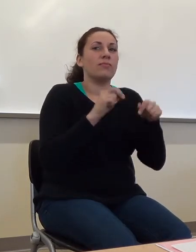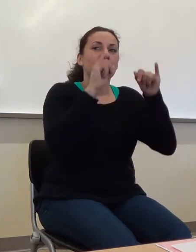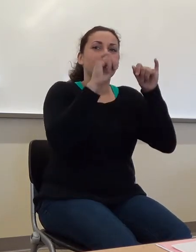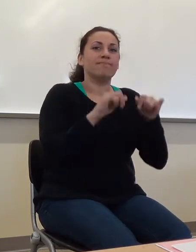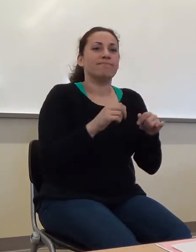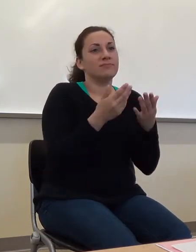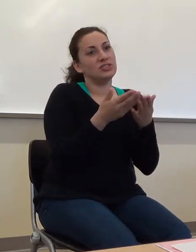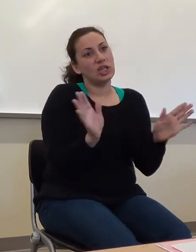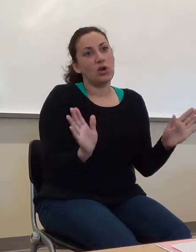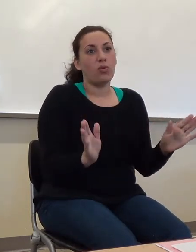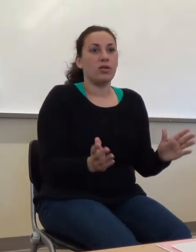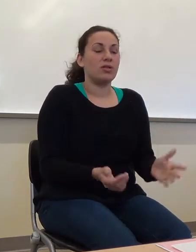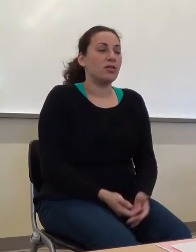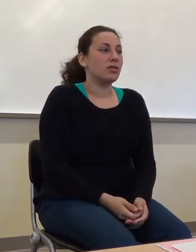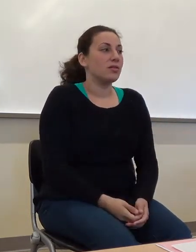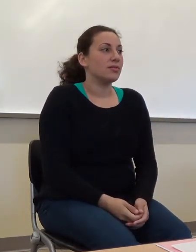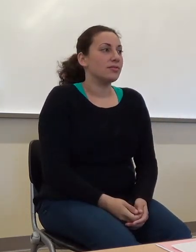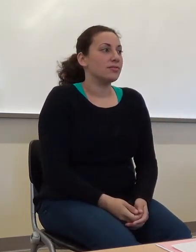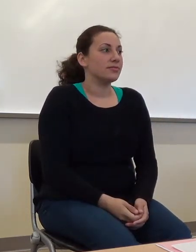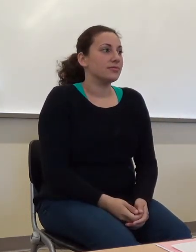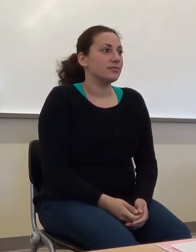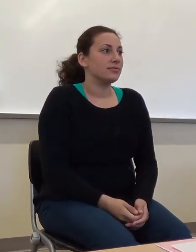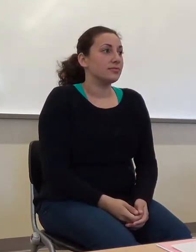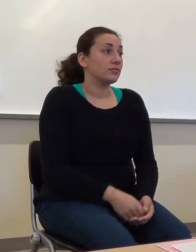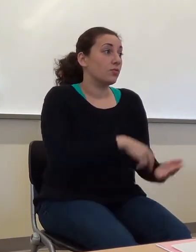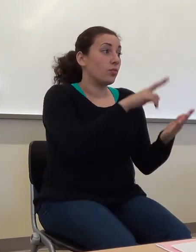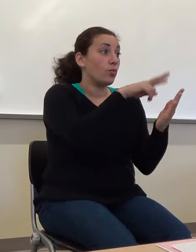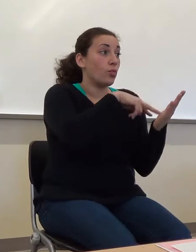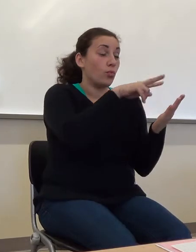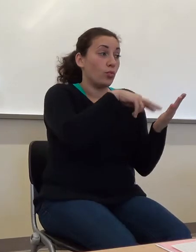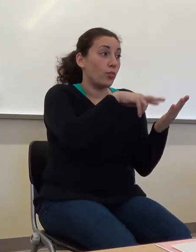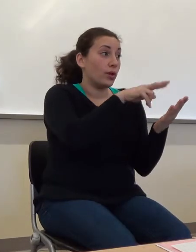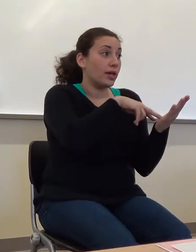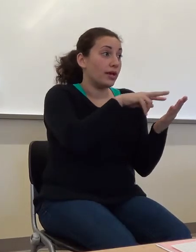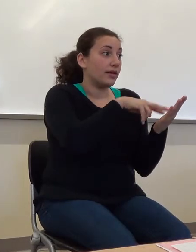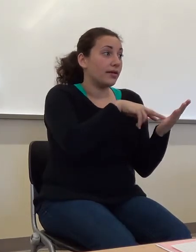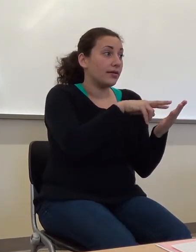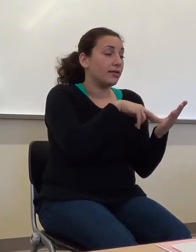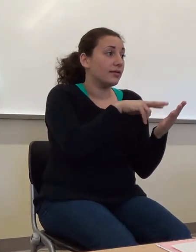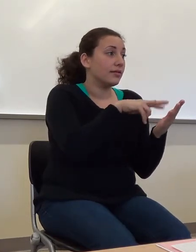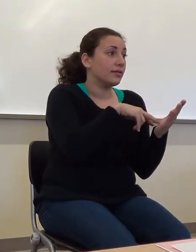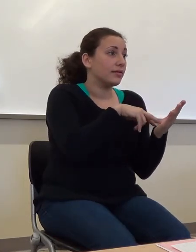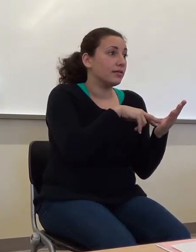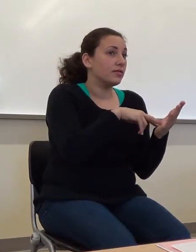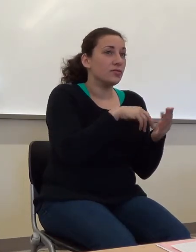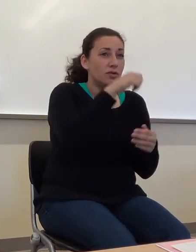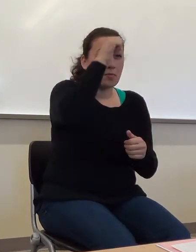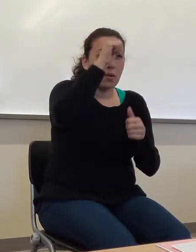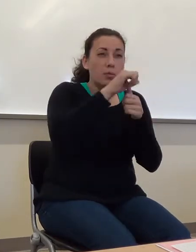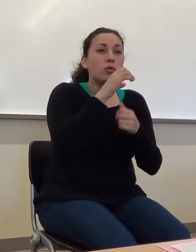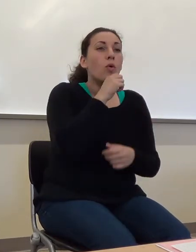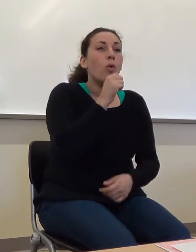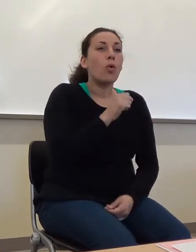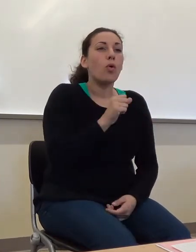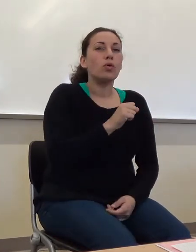general. And then on the reading, on the Old Wives' Tales,